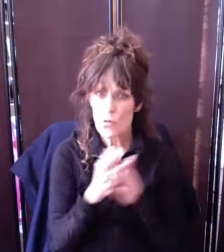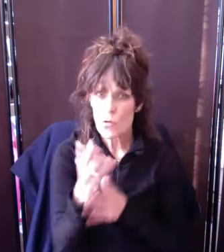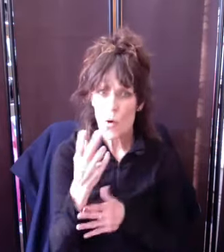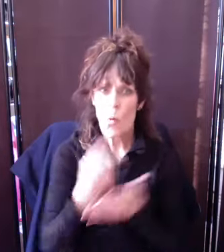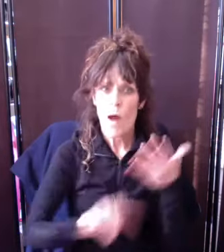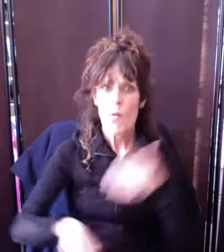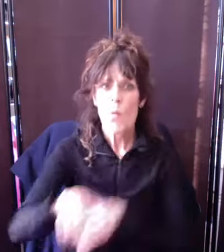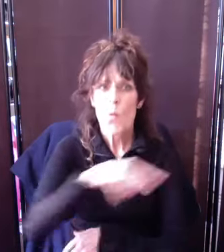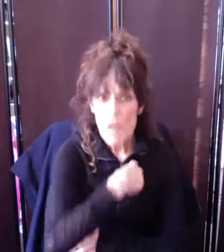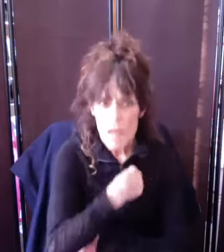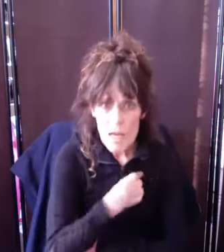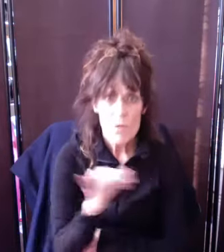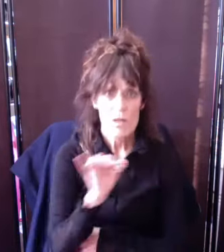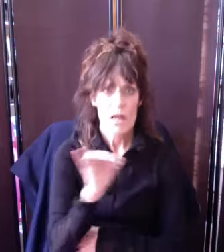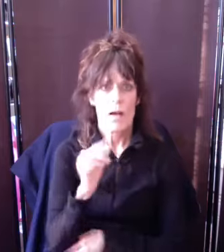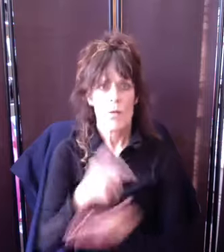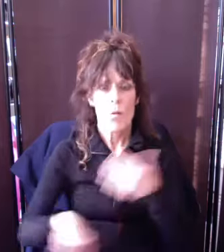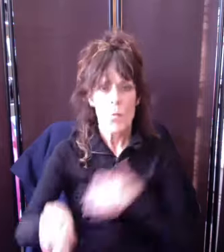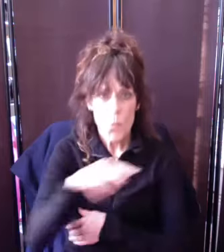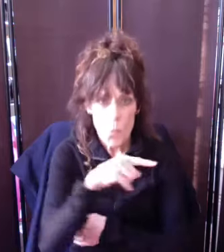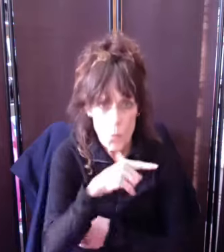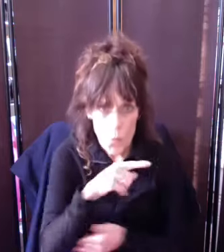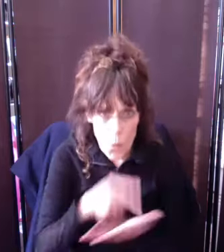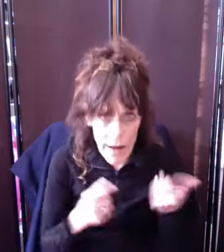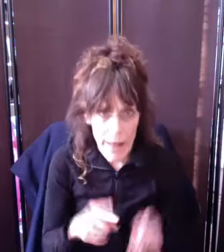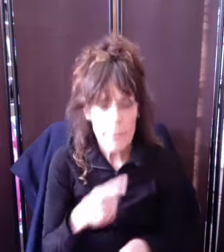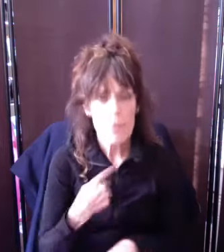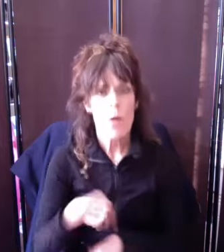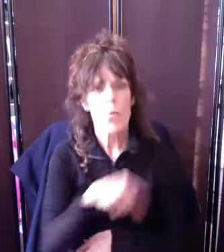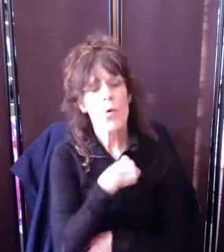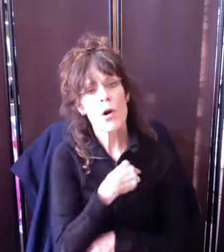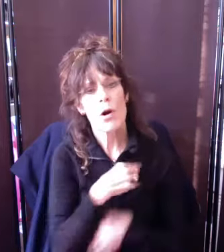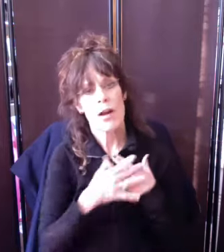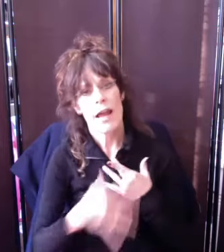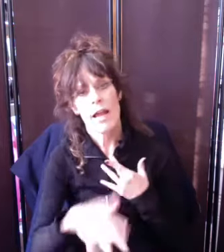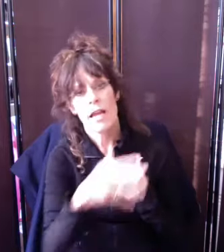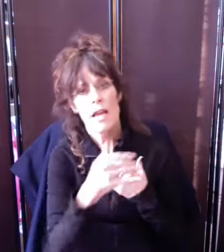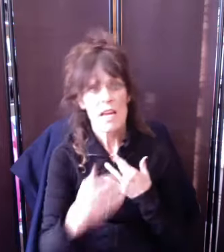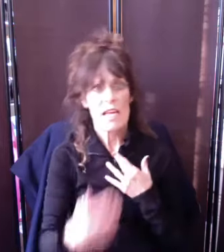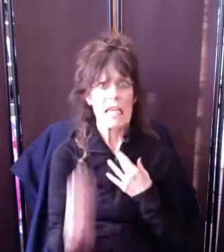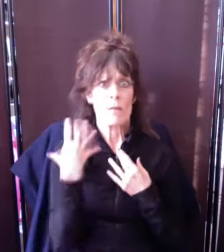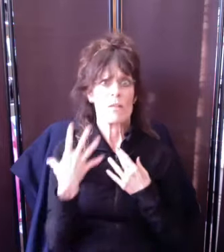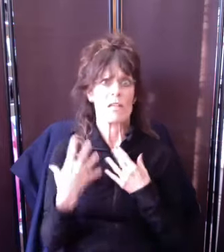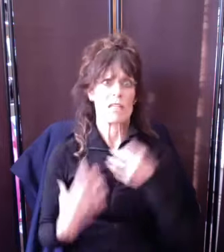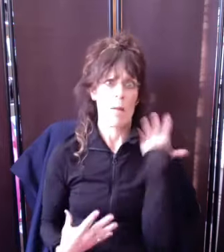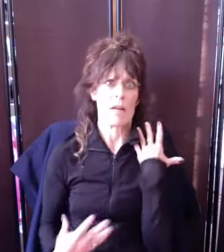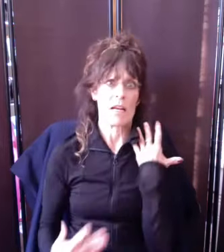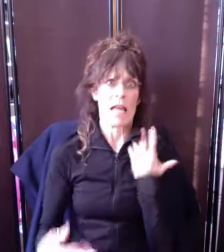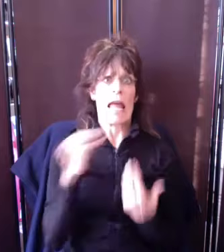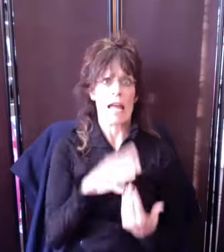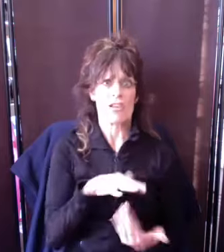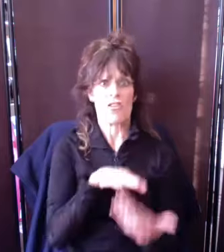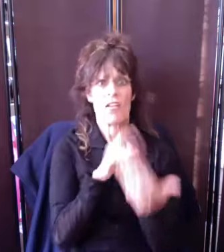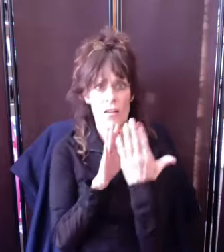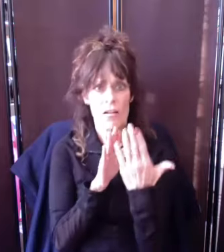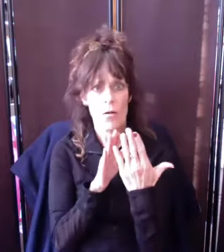happened, and what we are like now, because it is life, and it keeps coming at you. It just keeps coming at you, or at least it keeps coming at me.